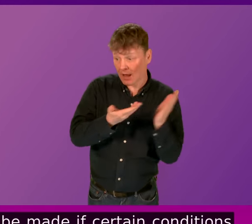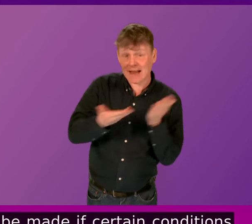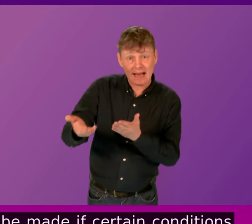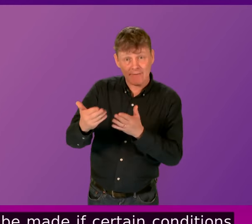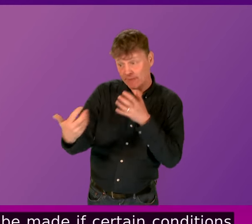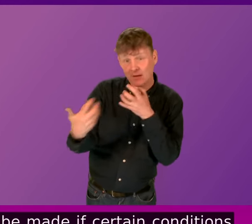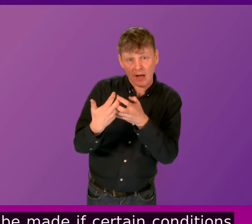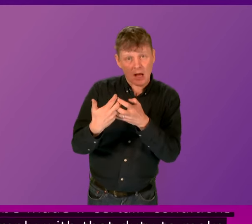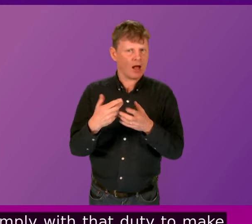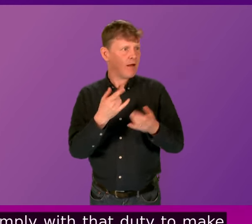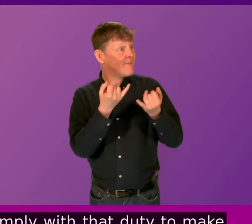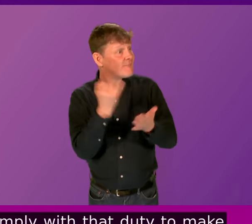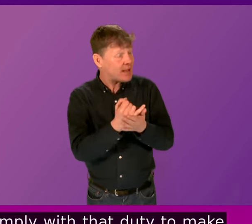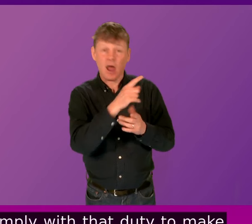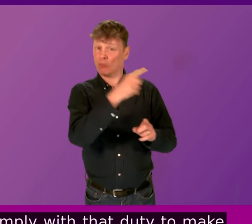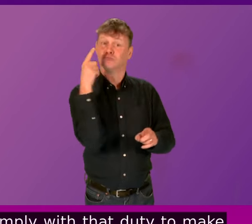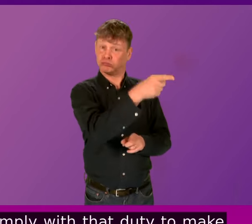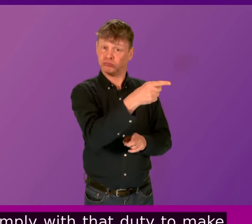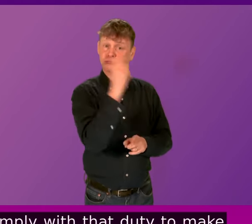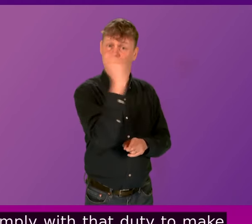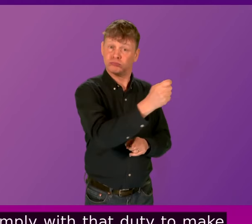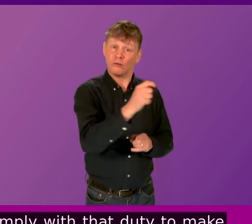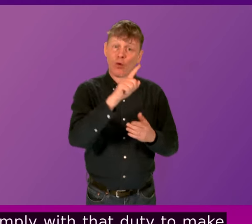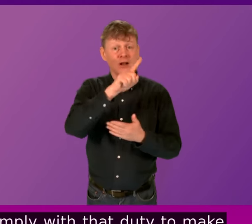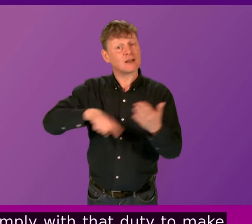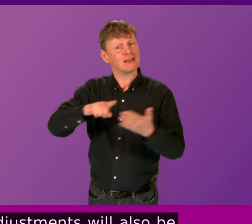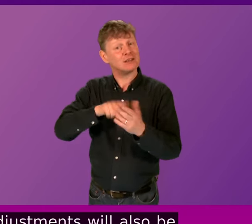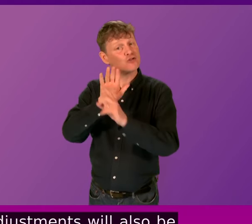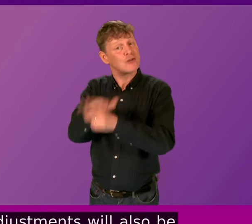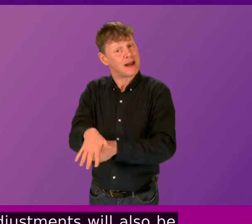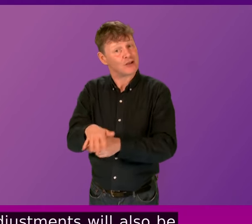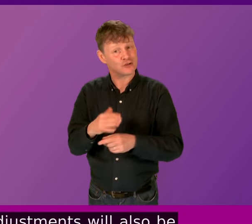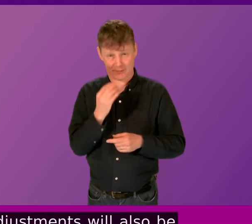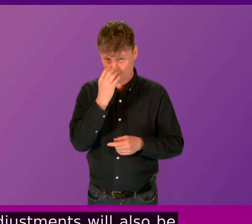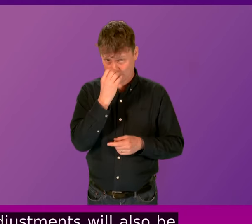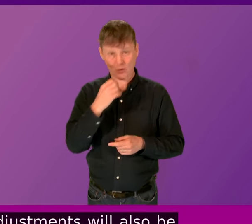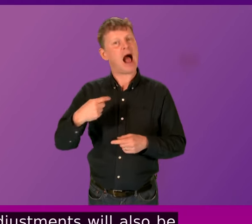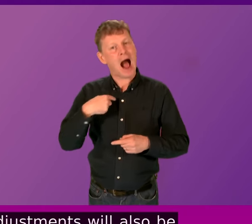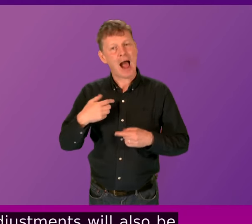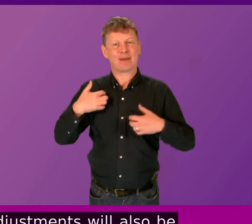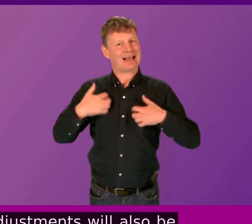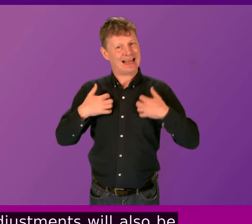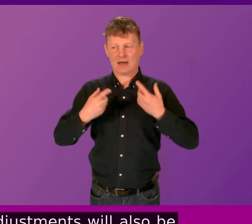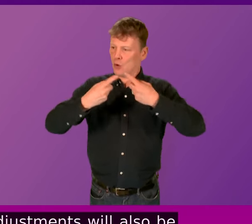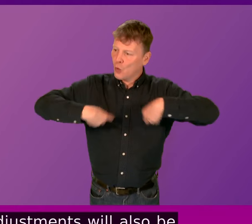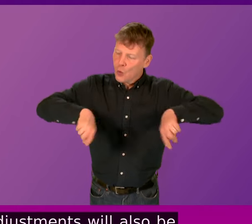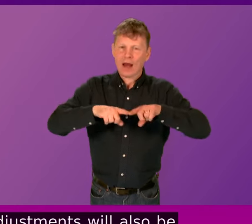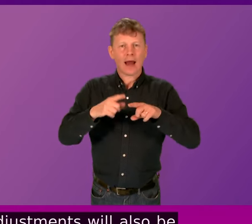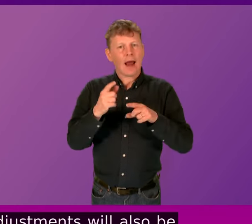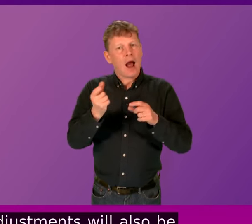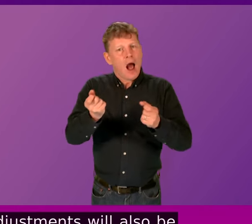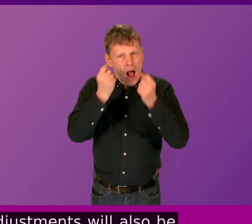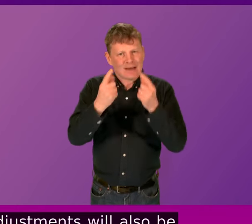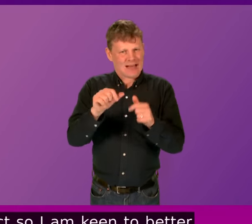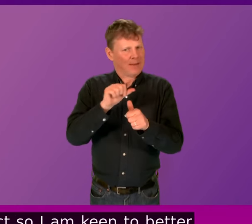will also be discrimination under the Act. So I am keen to better understand where